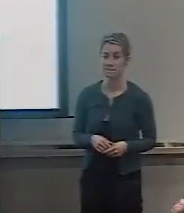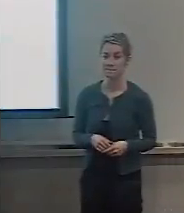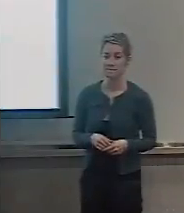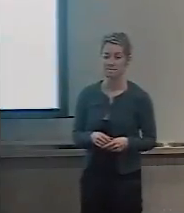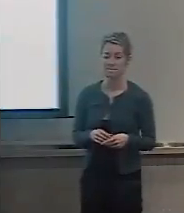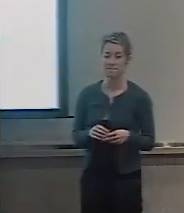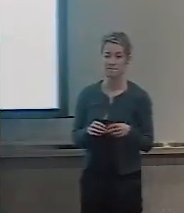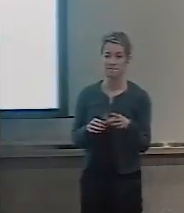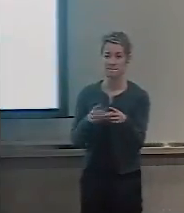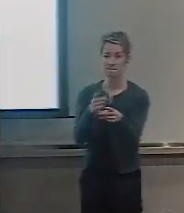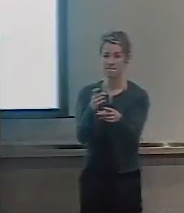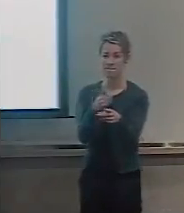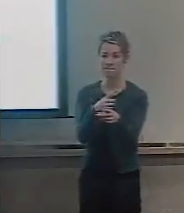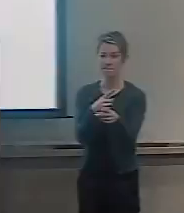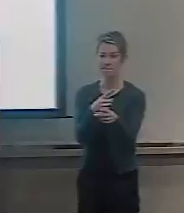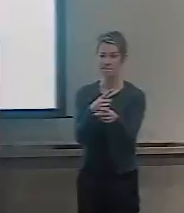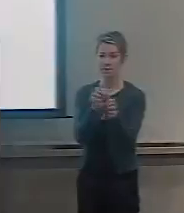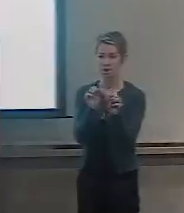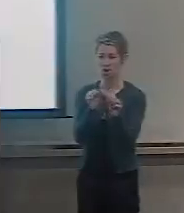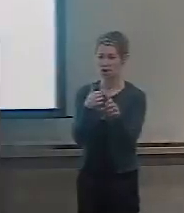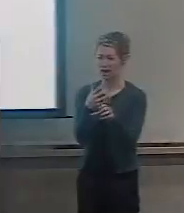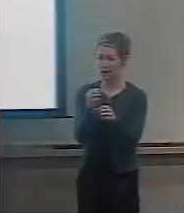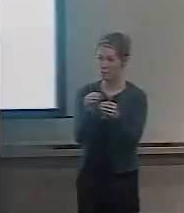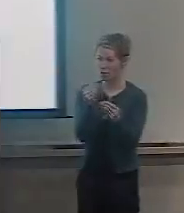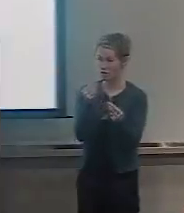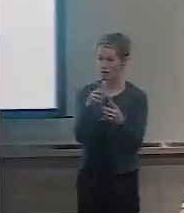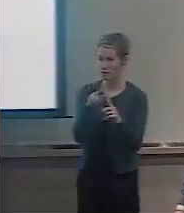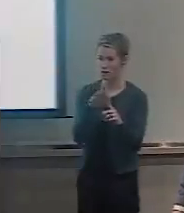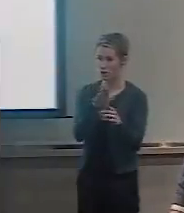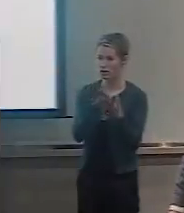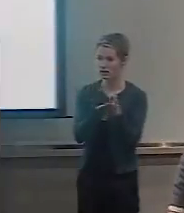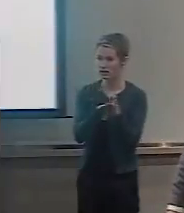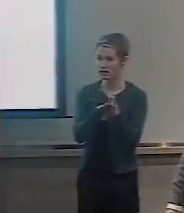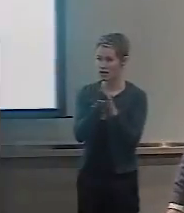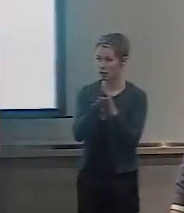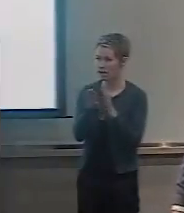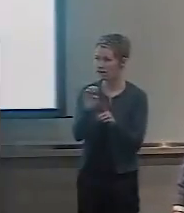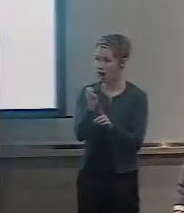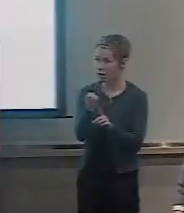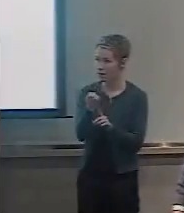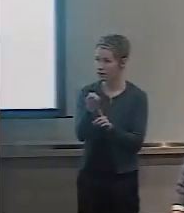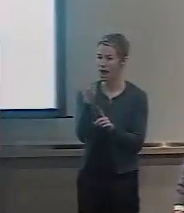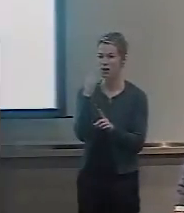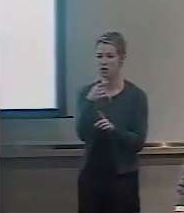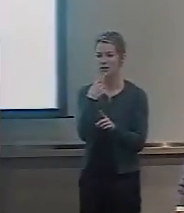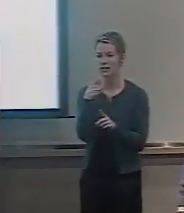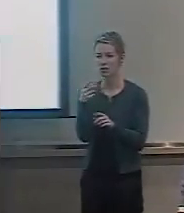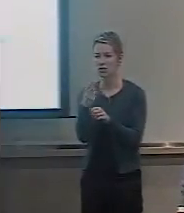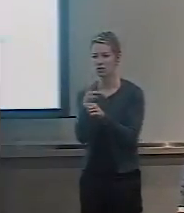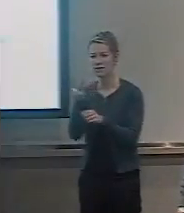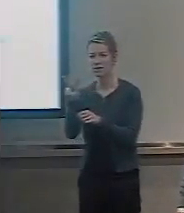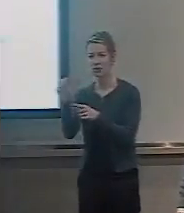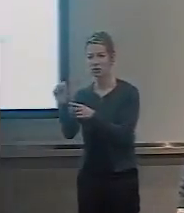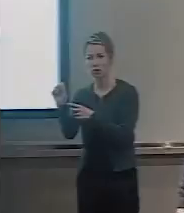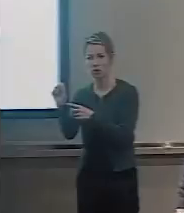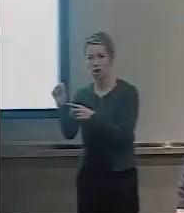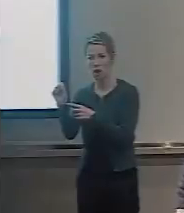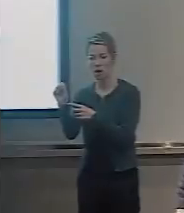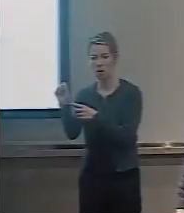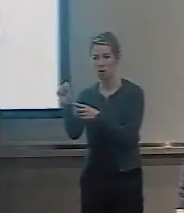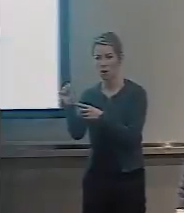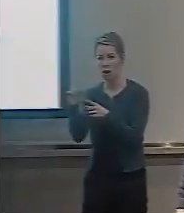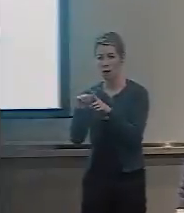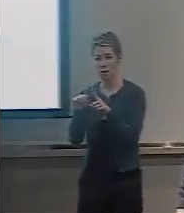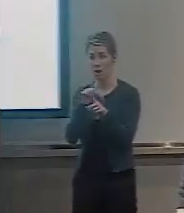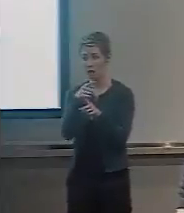Yes? Could I get some more information on your development environment? I know you said you're using Visual Studio. Are